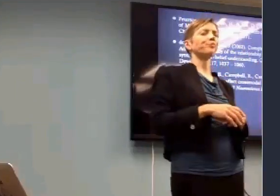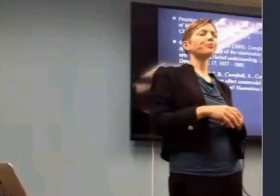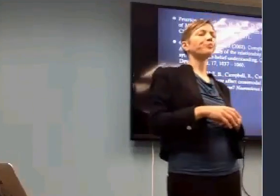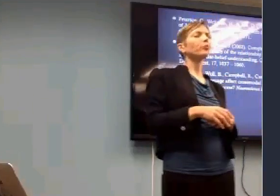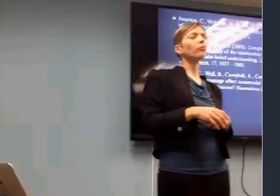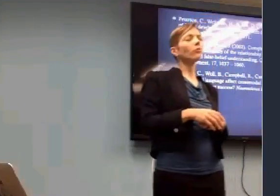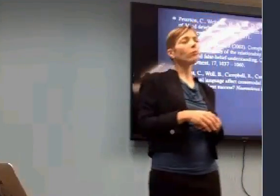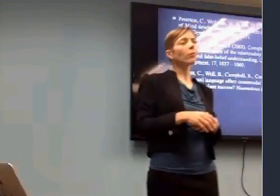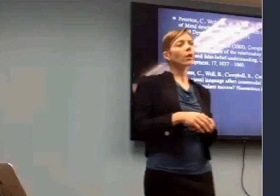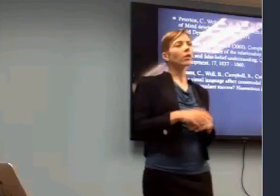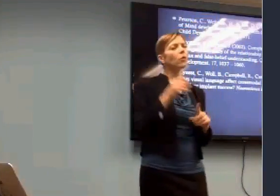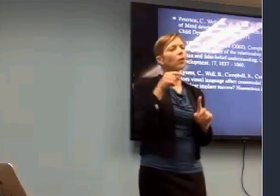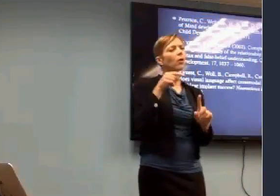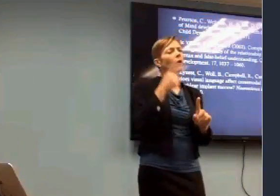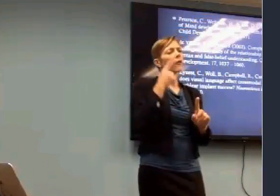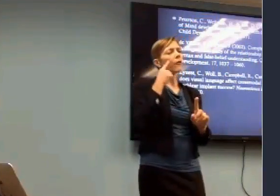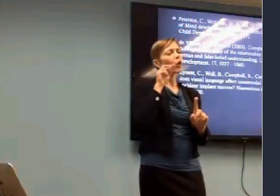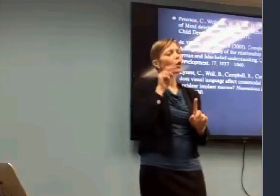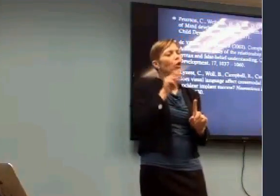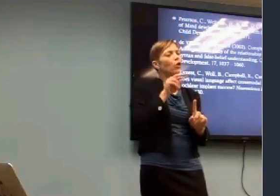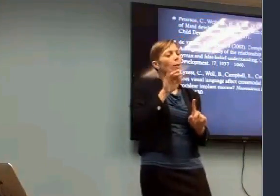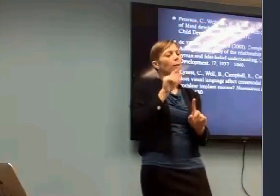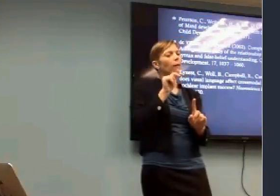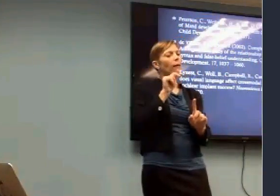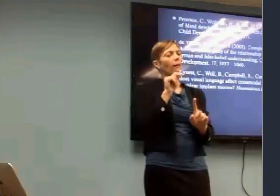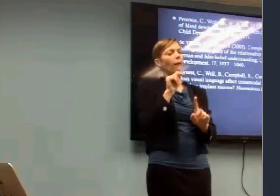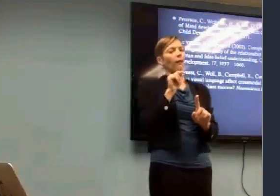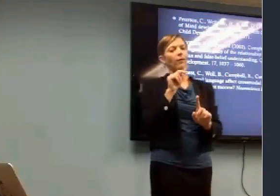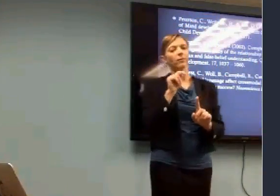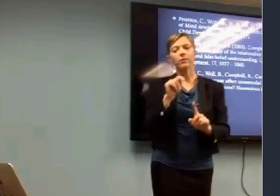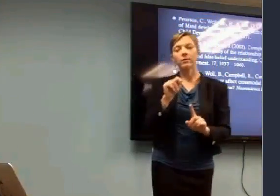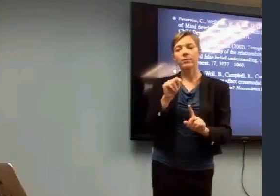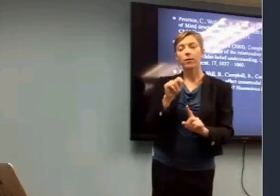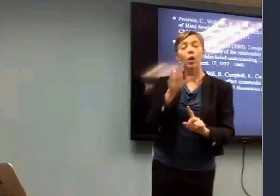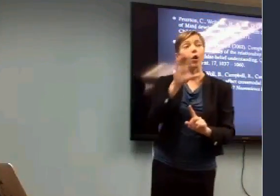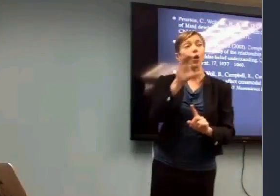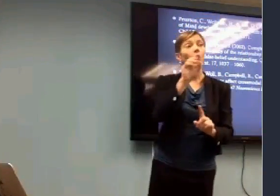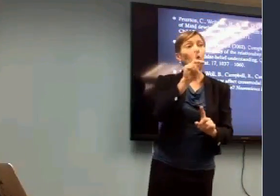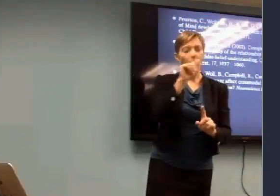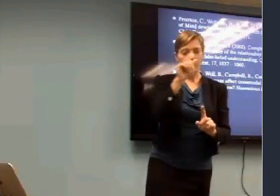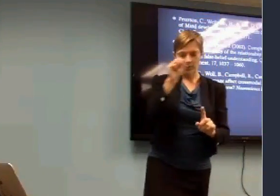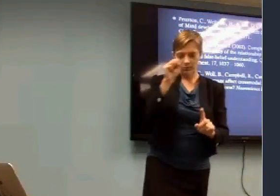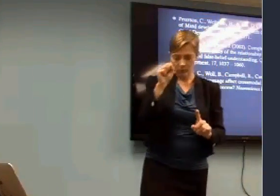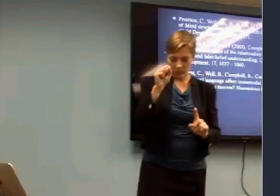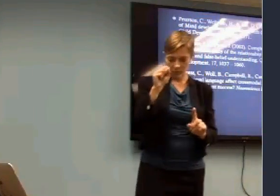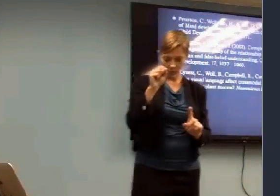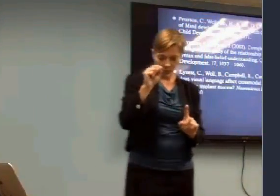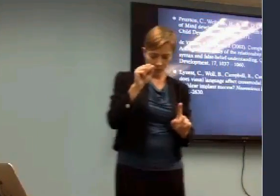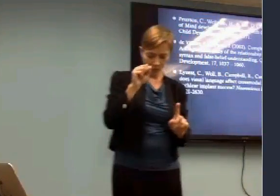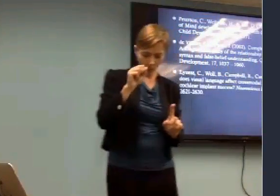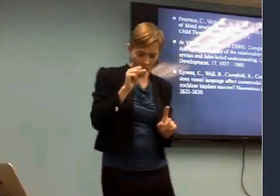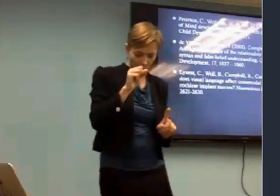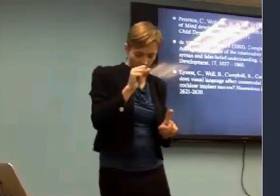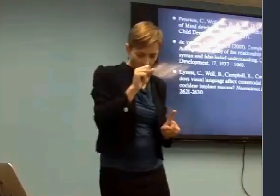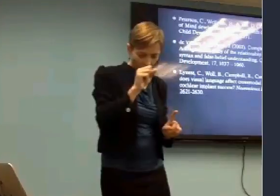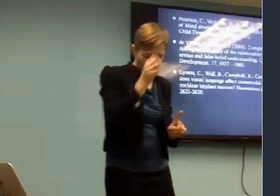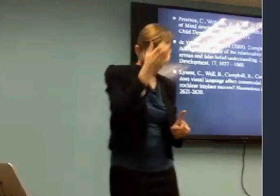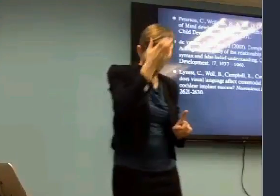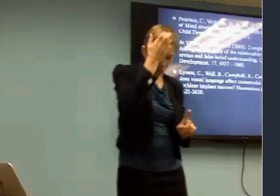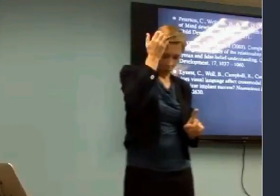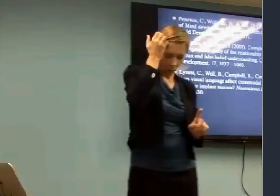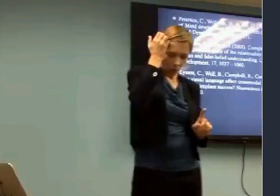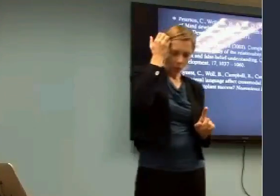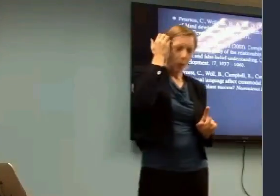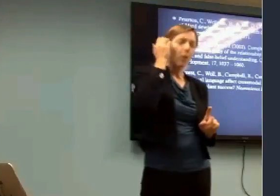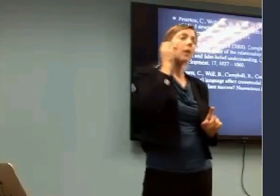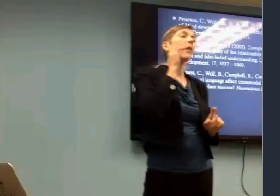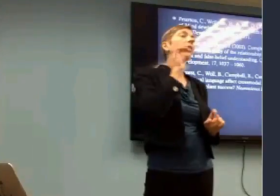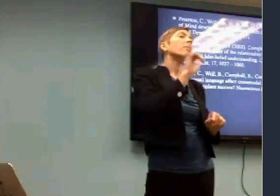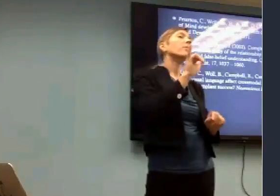worse off at these types of tasks than signers do. If we're looking at CODAs, children of deaf adults,